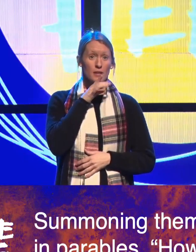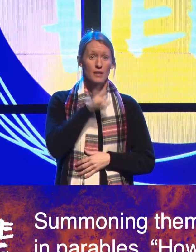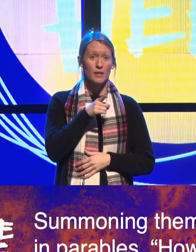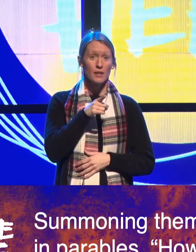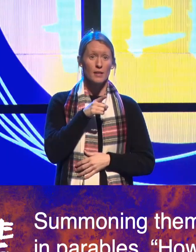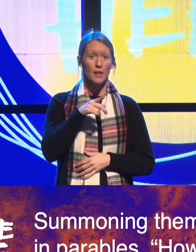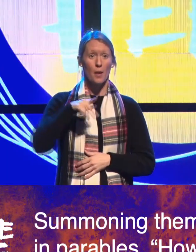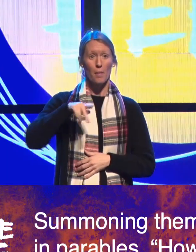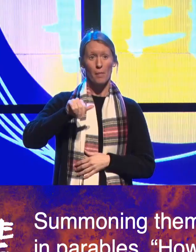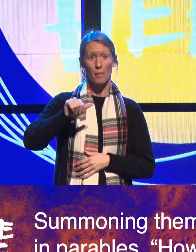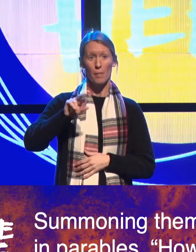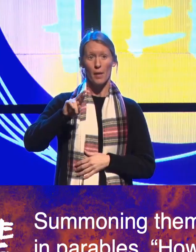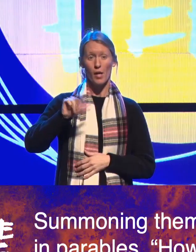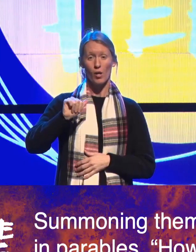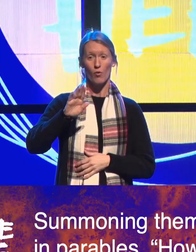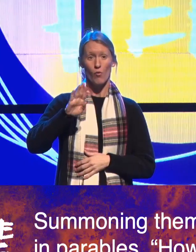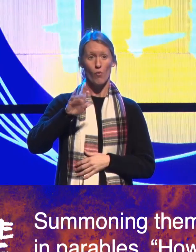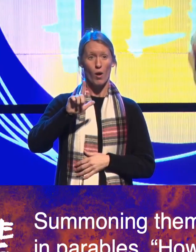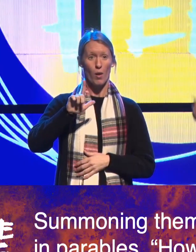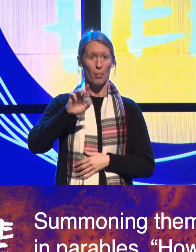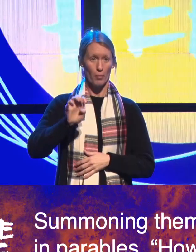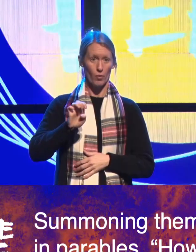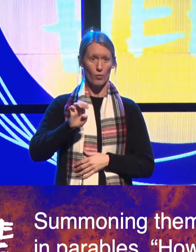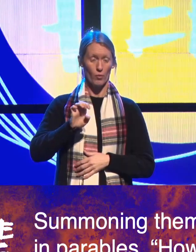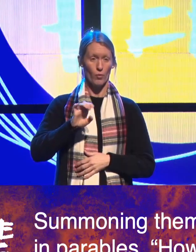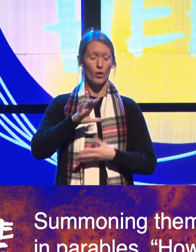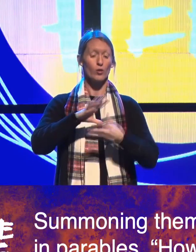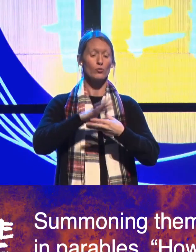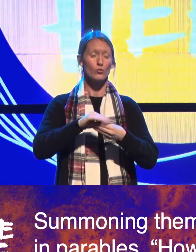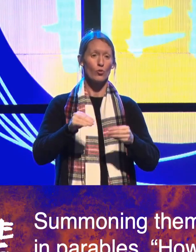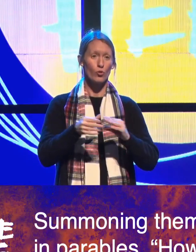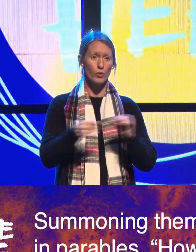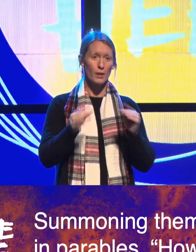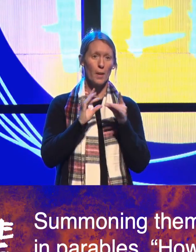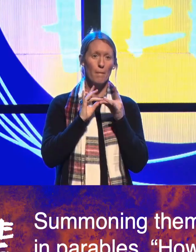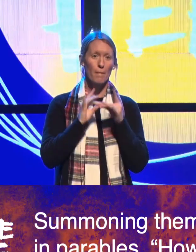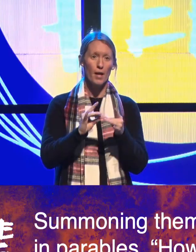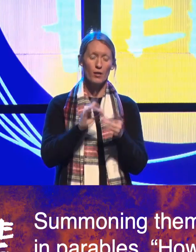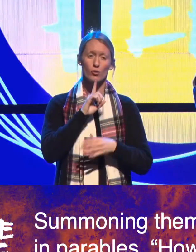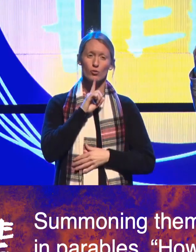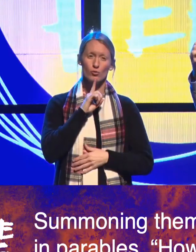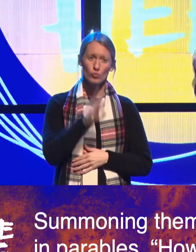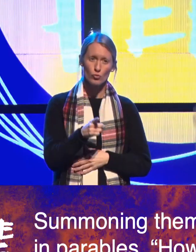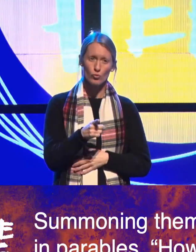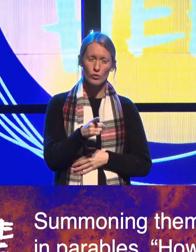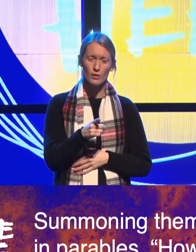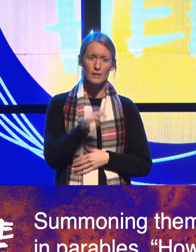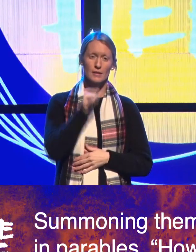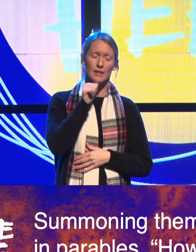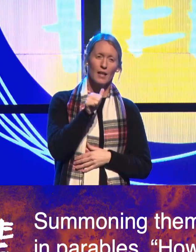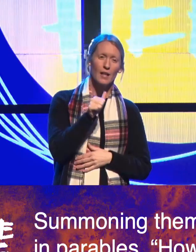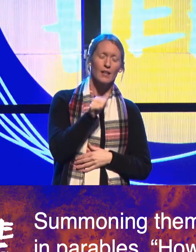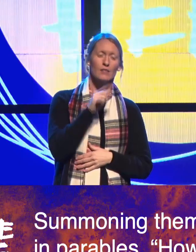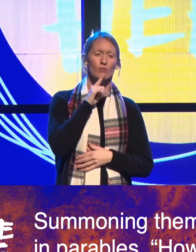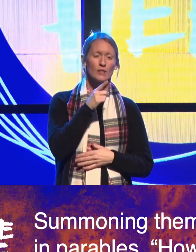is a parable? A parable is a story about a truth. It's not necessarily factual or historical. It